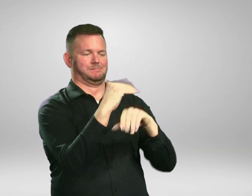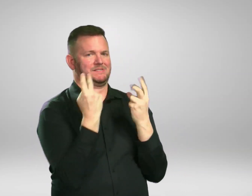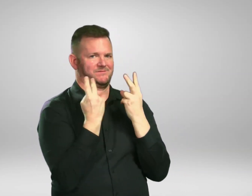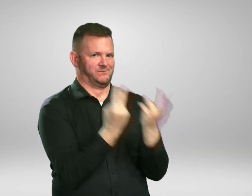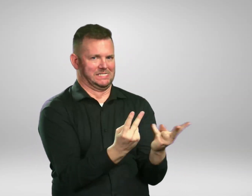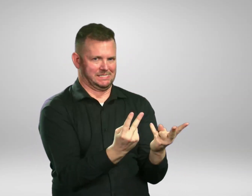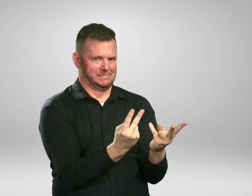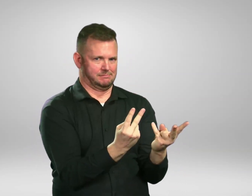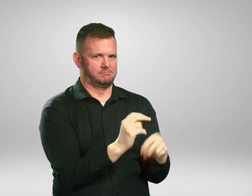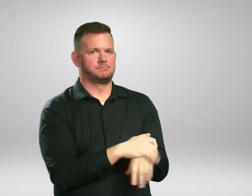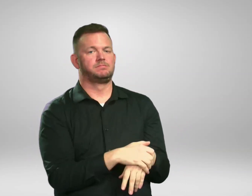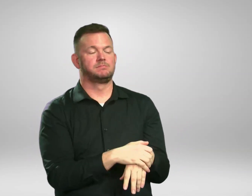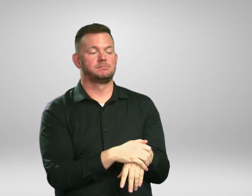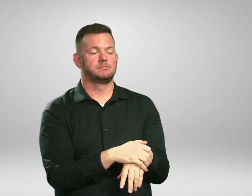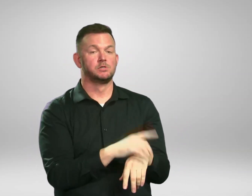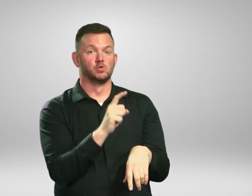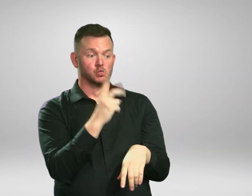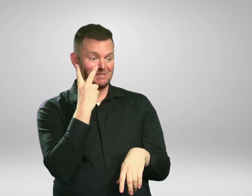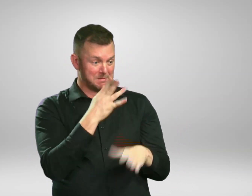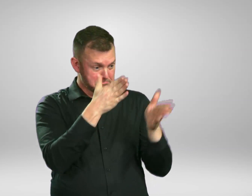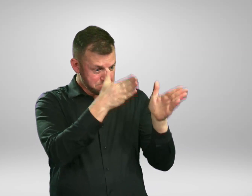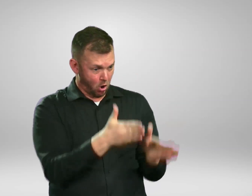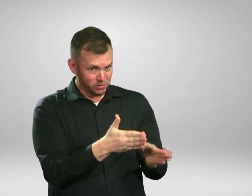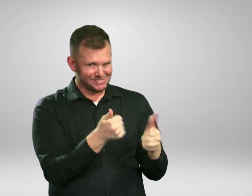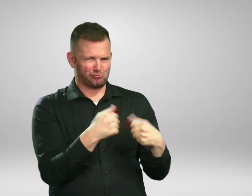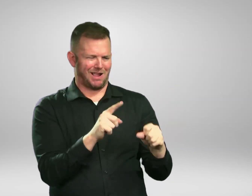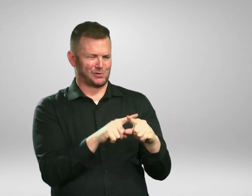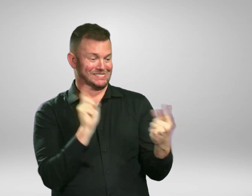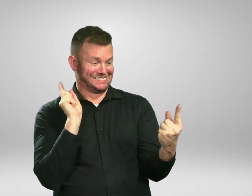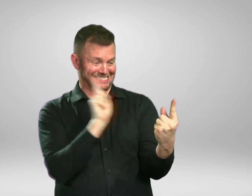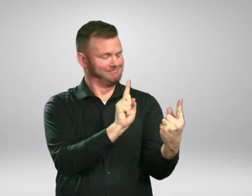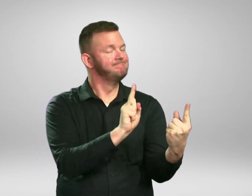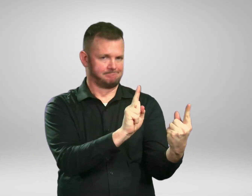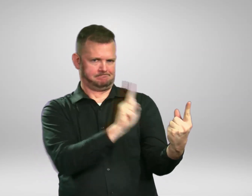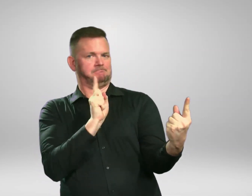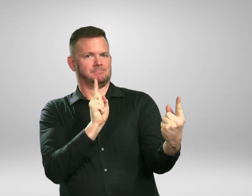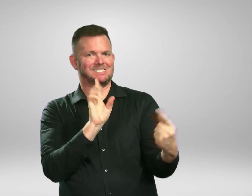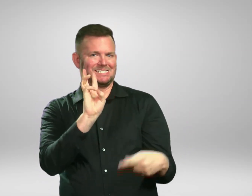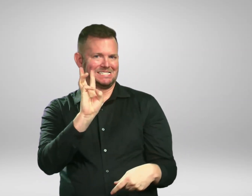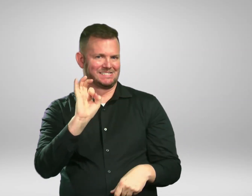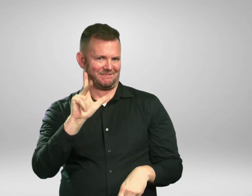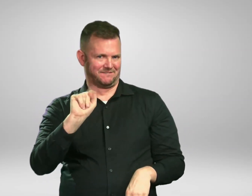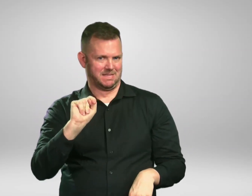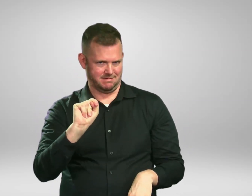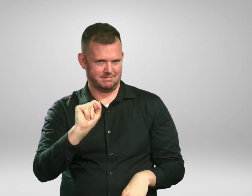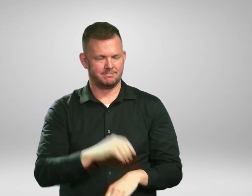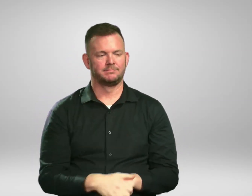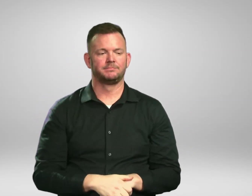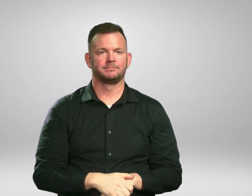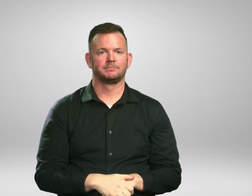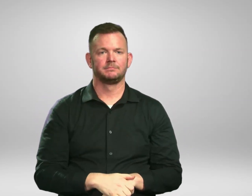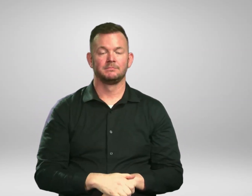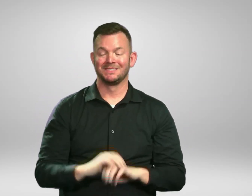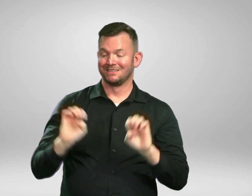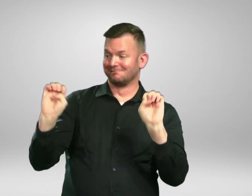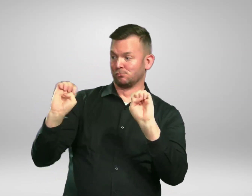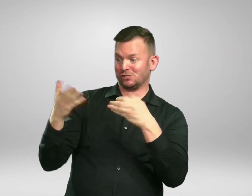there and keep 6 feet away from patients. Do not go to